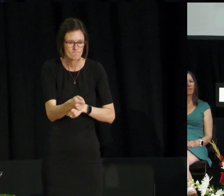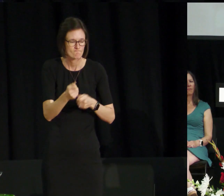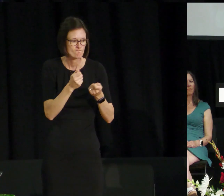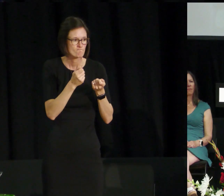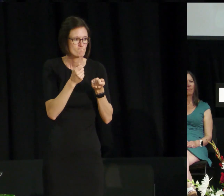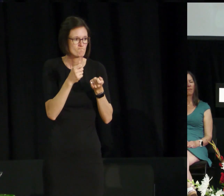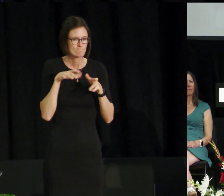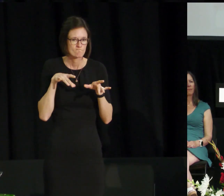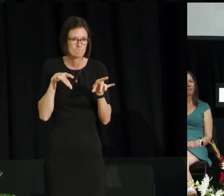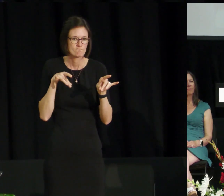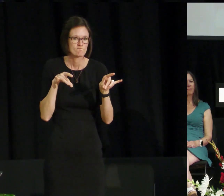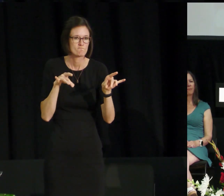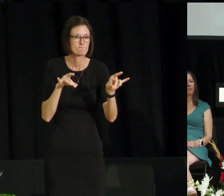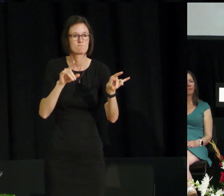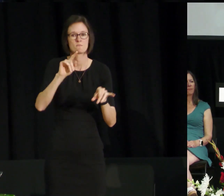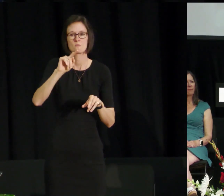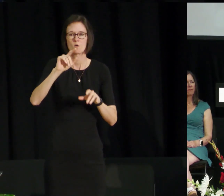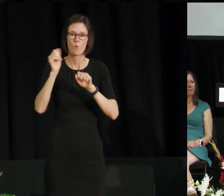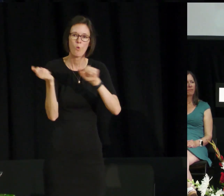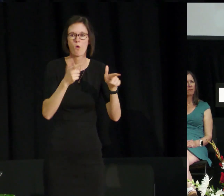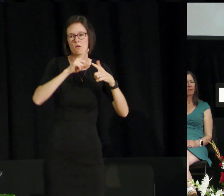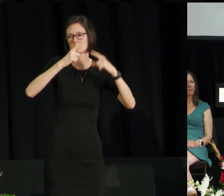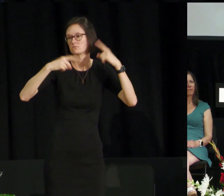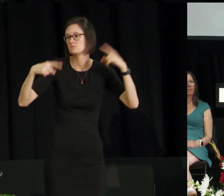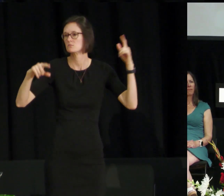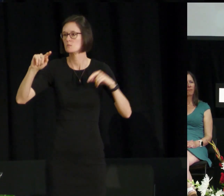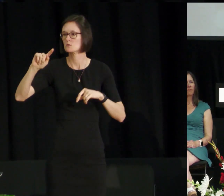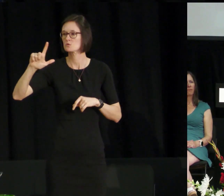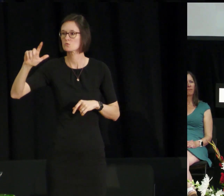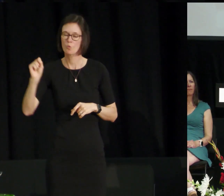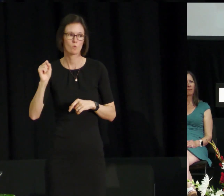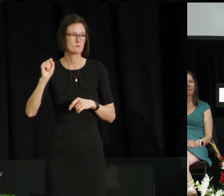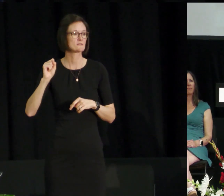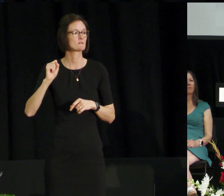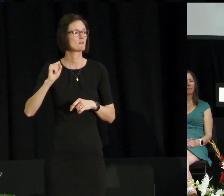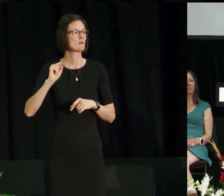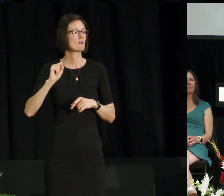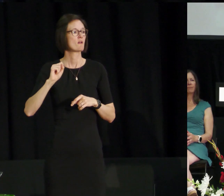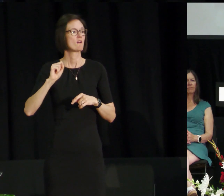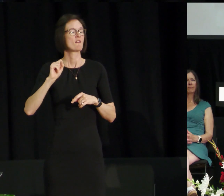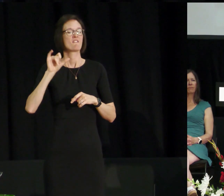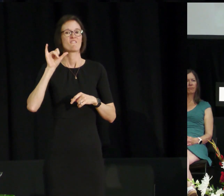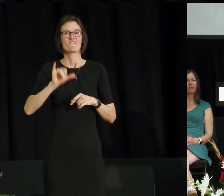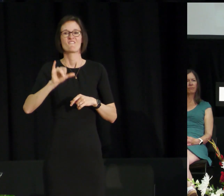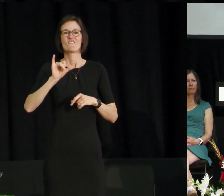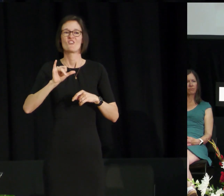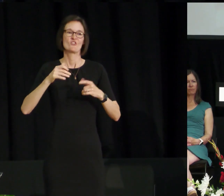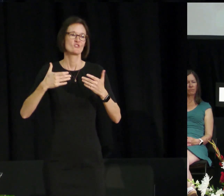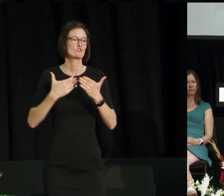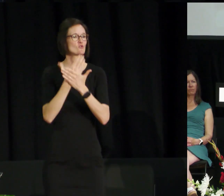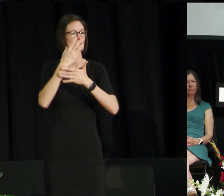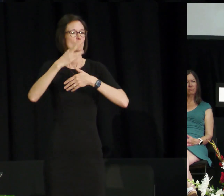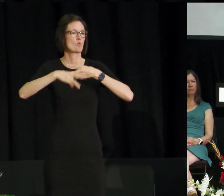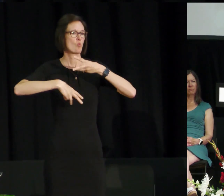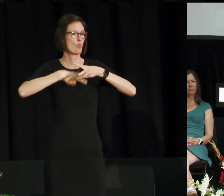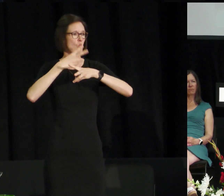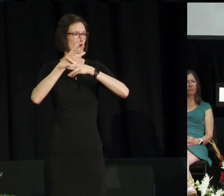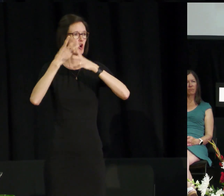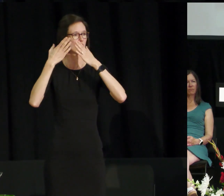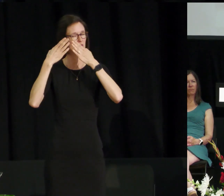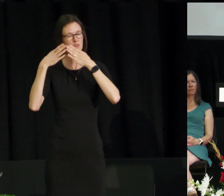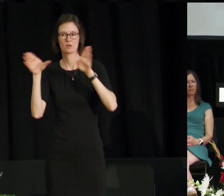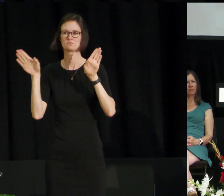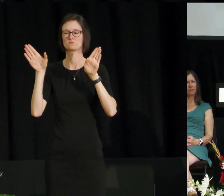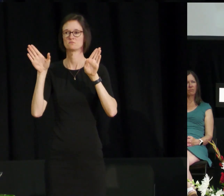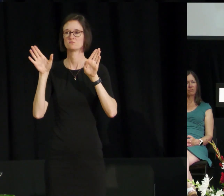I saw that There was a whole new world That opened up for me It was amazing